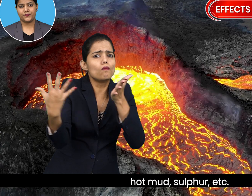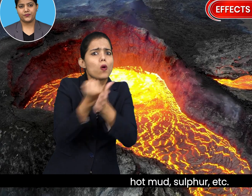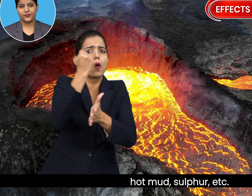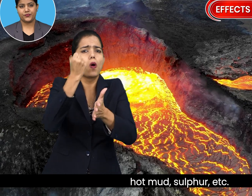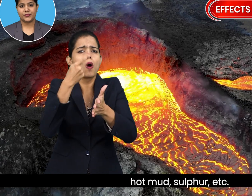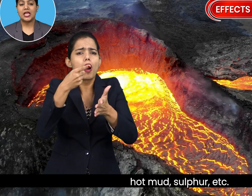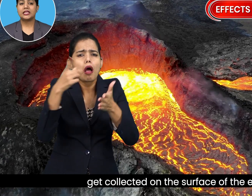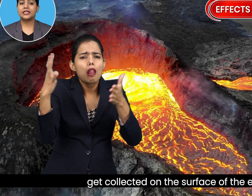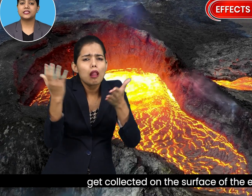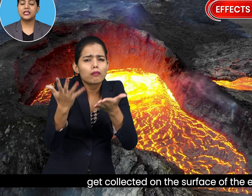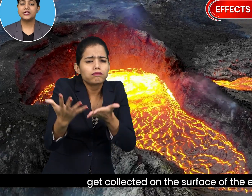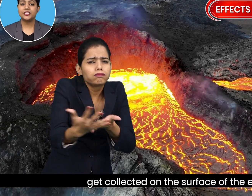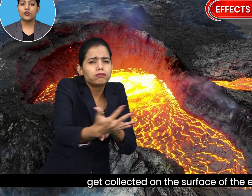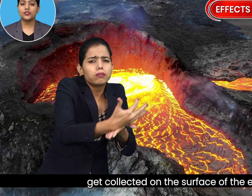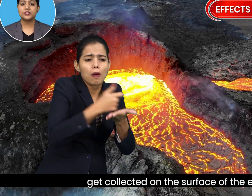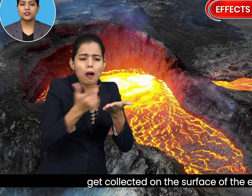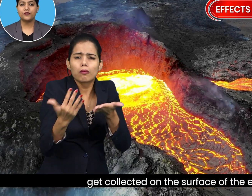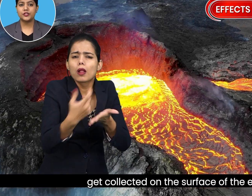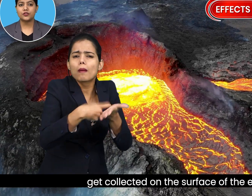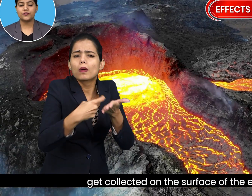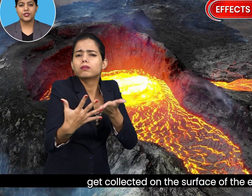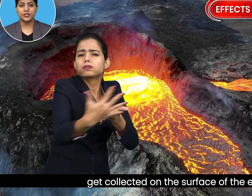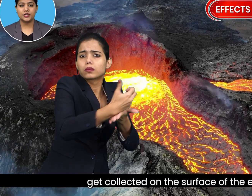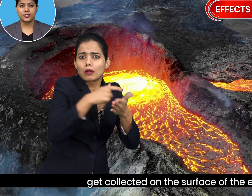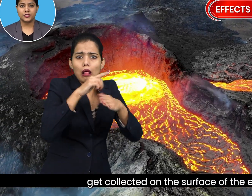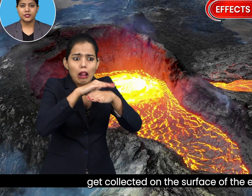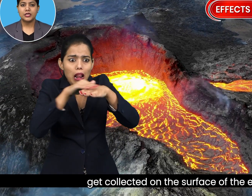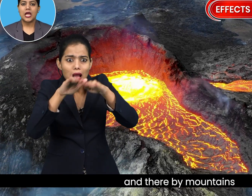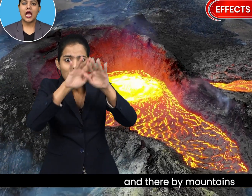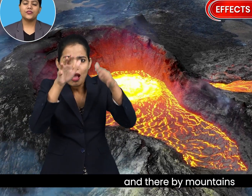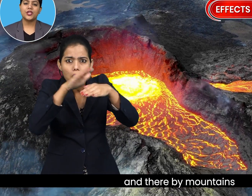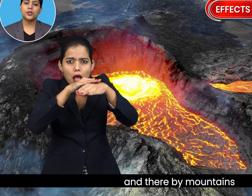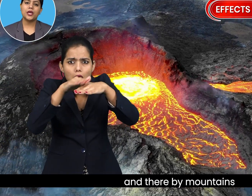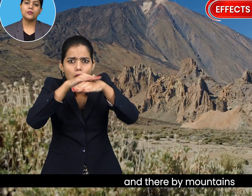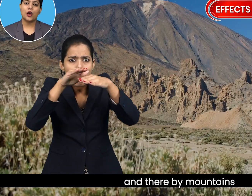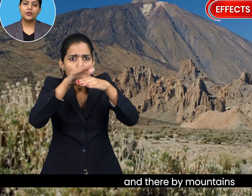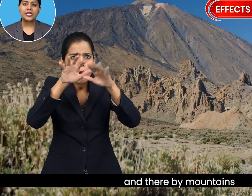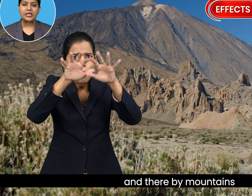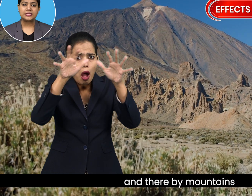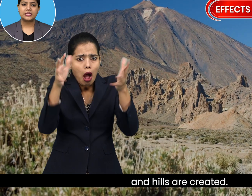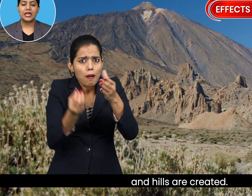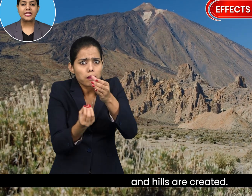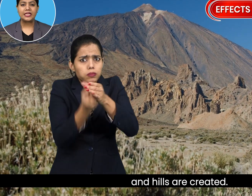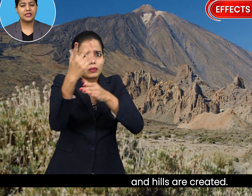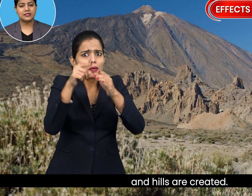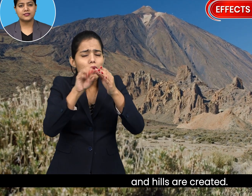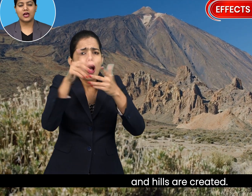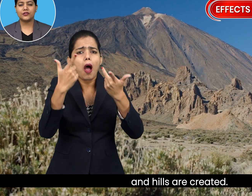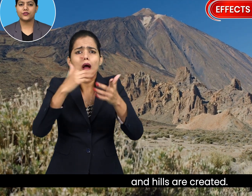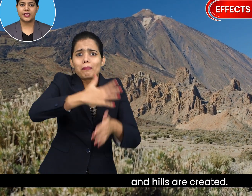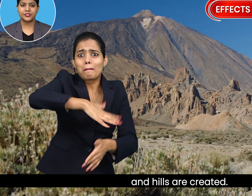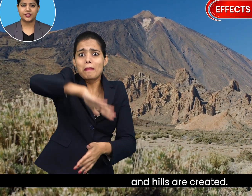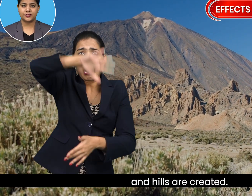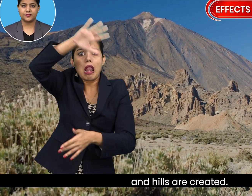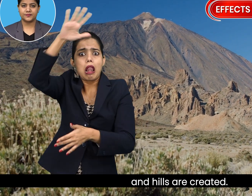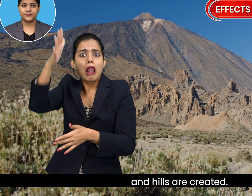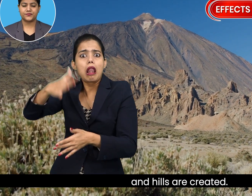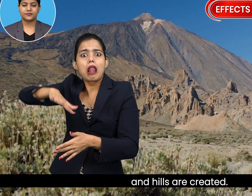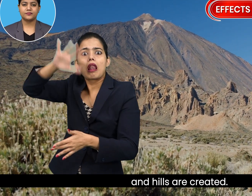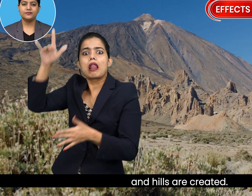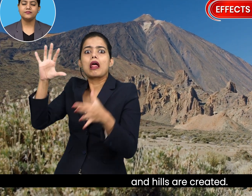etc. get collected on the surface of the earth, and thereby mountains and hills are